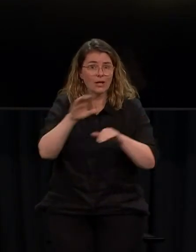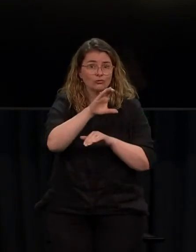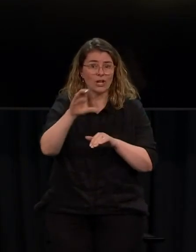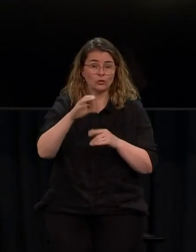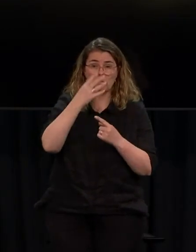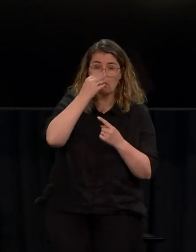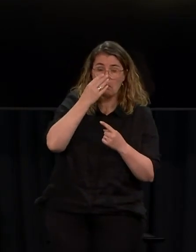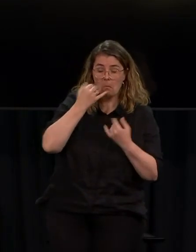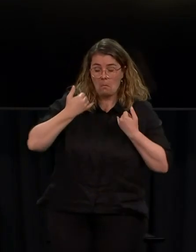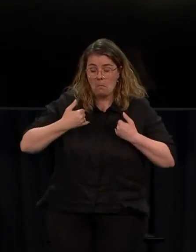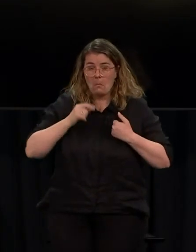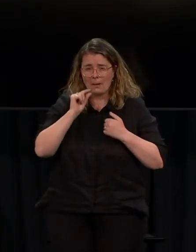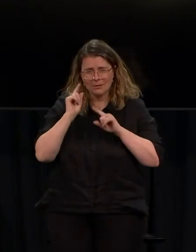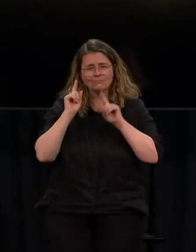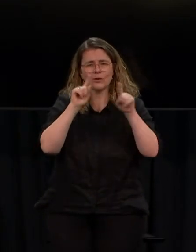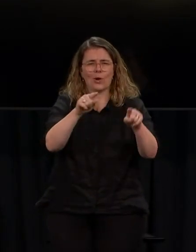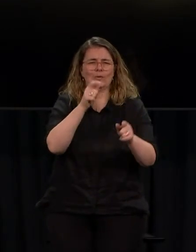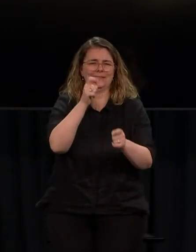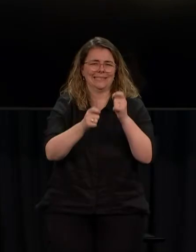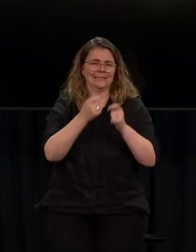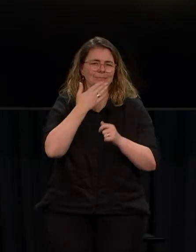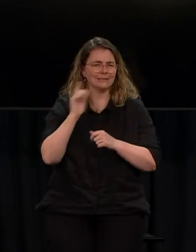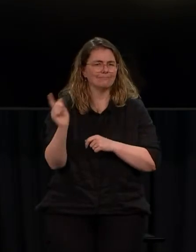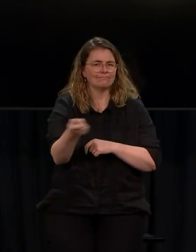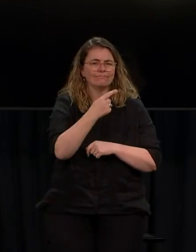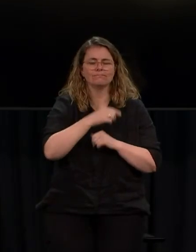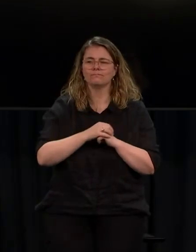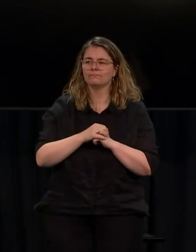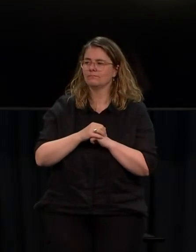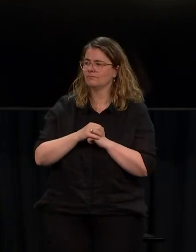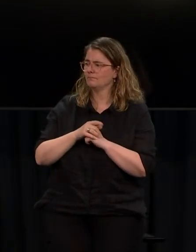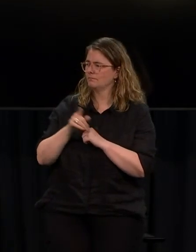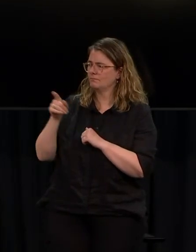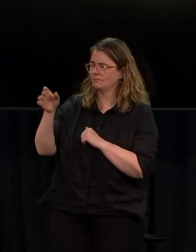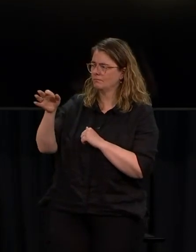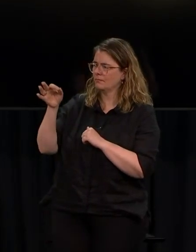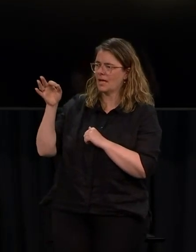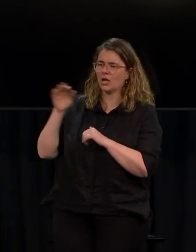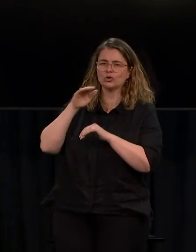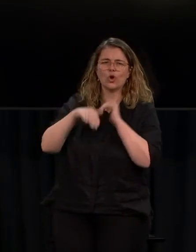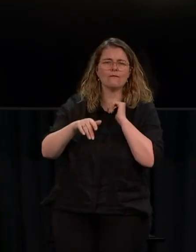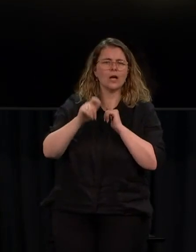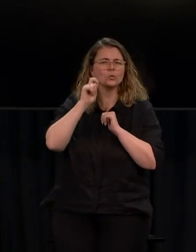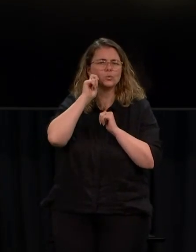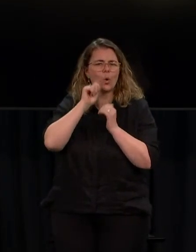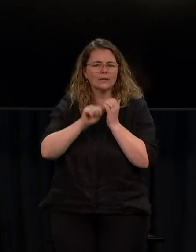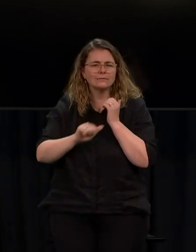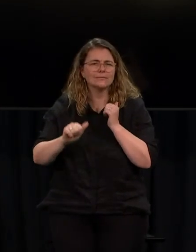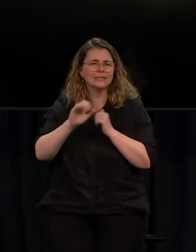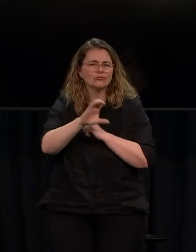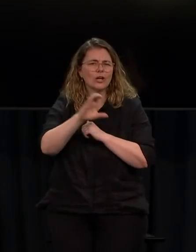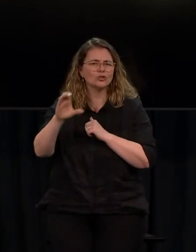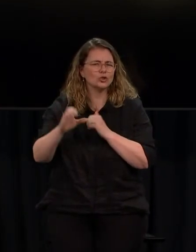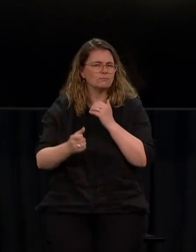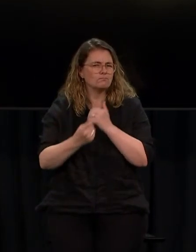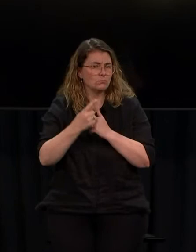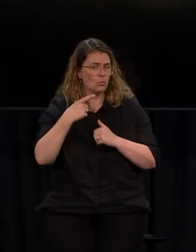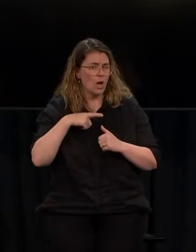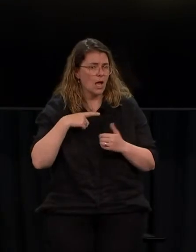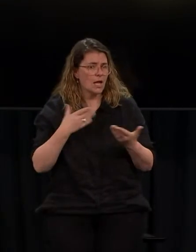symptoms in Christchurch, please go and get tested. Any explanation around the wastewater? One is